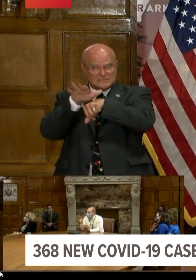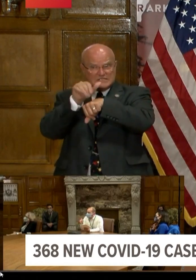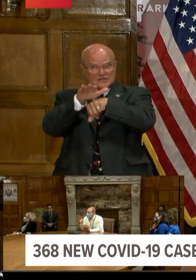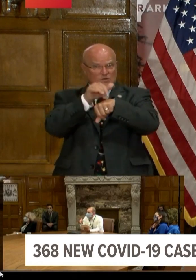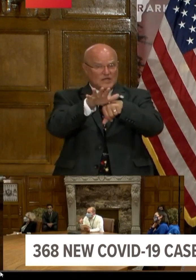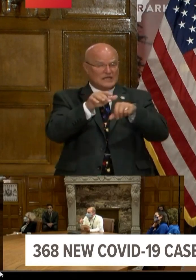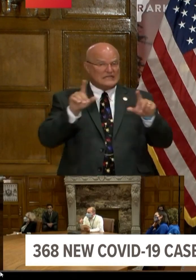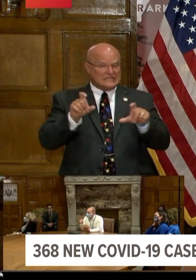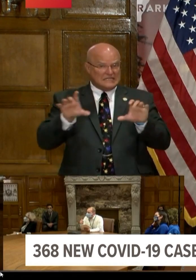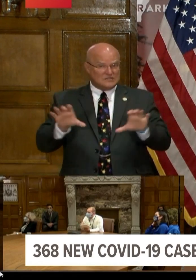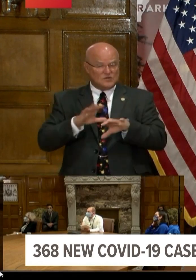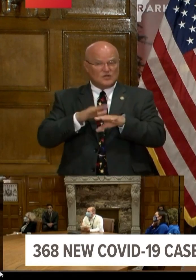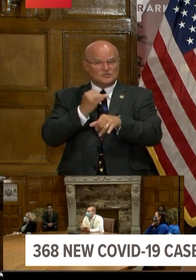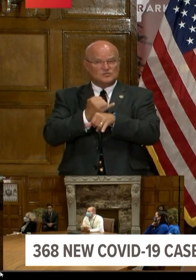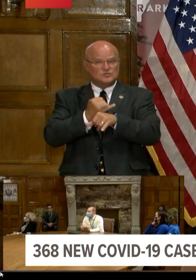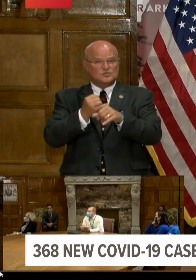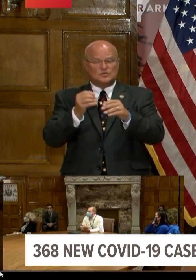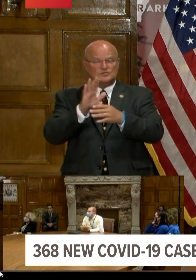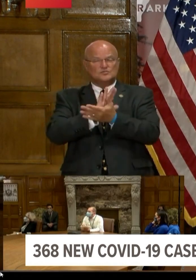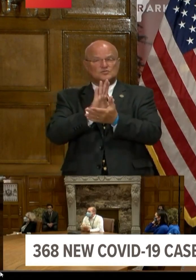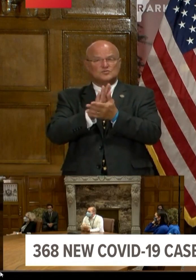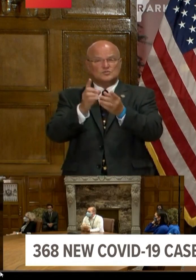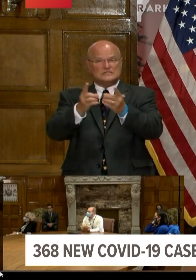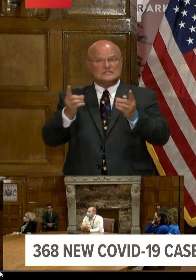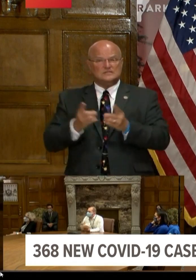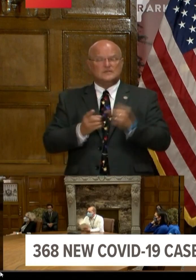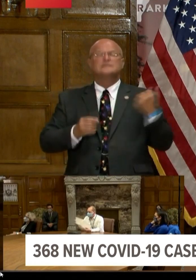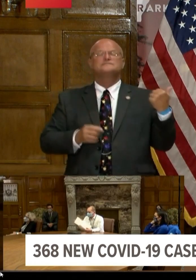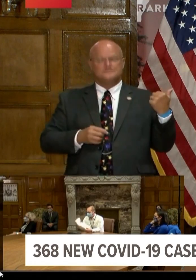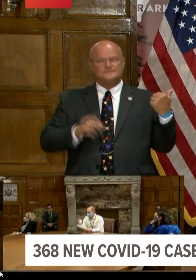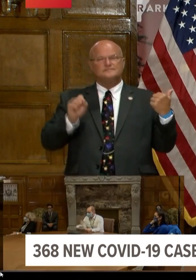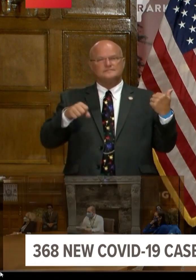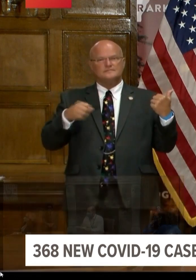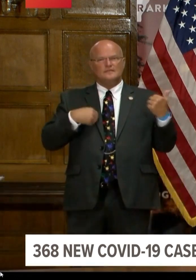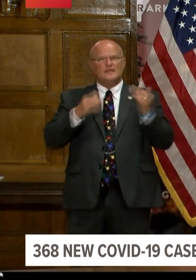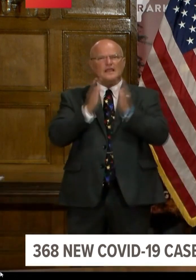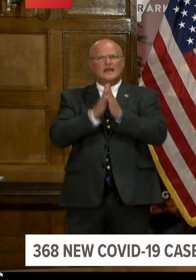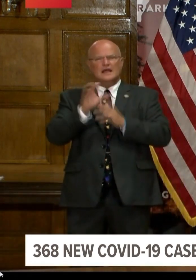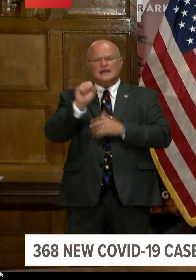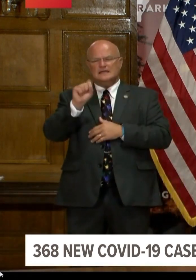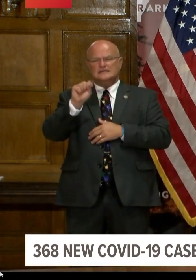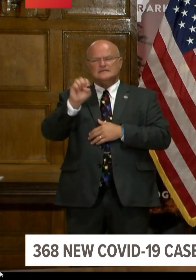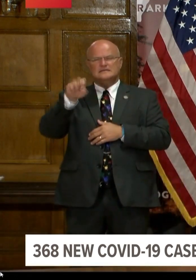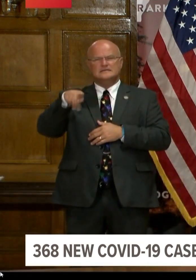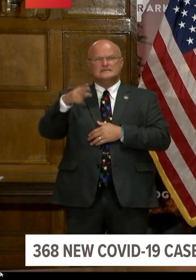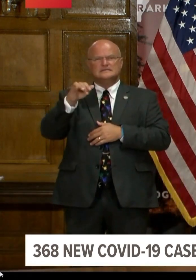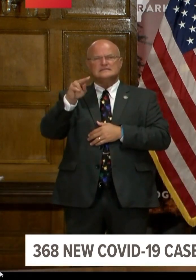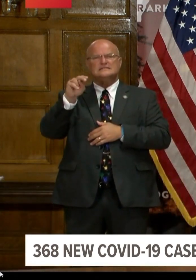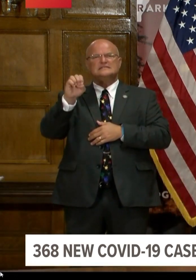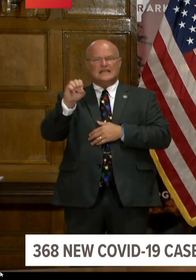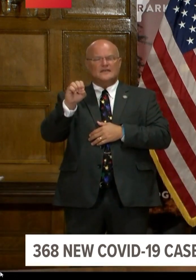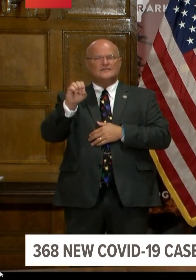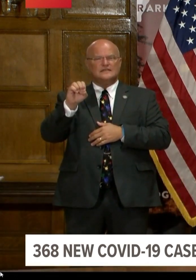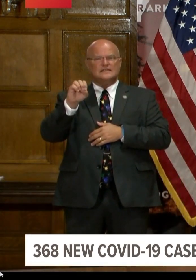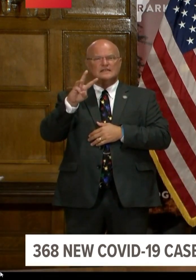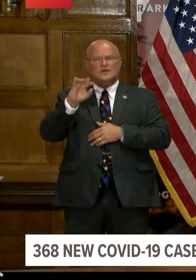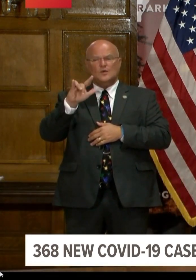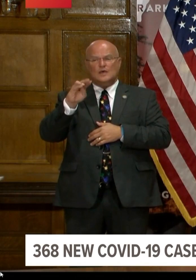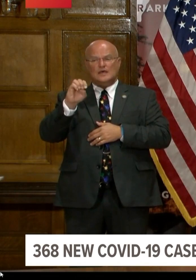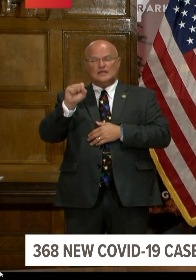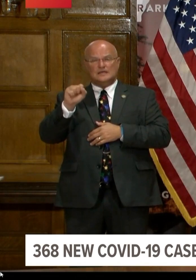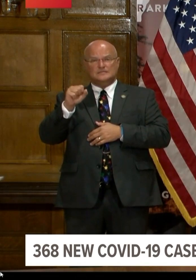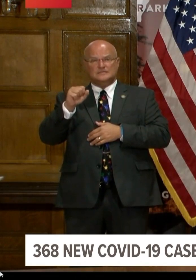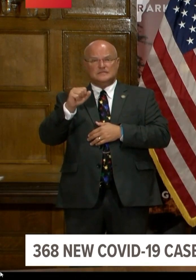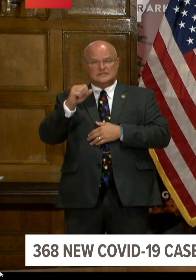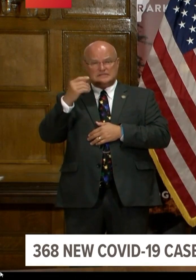tests are being done on school districts? Yes, and I'll ask Stephanie Williams, our Chief of Staff, if I don't,